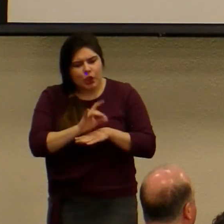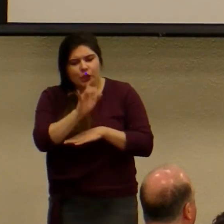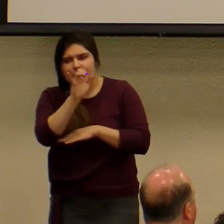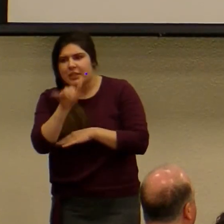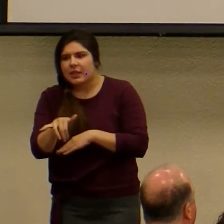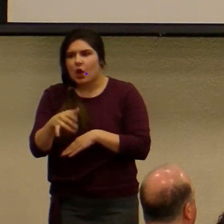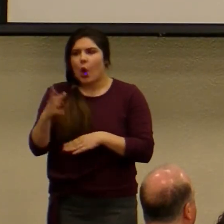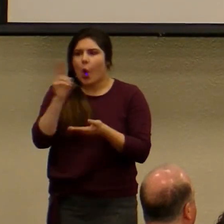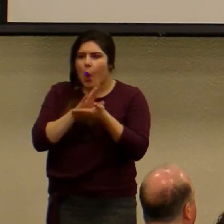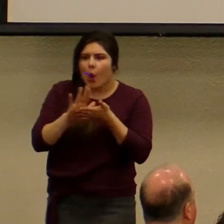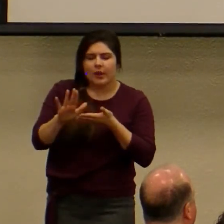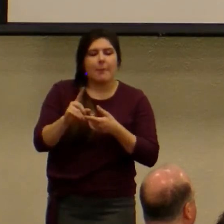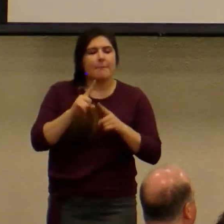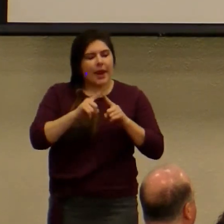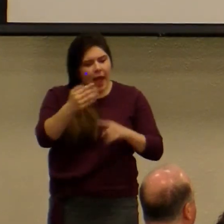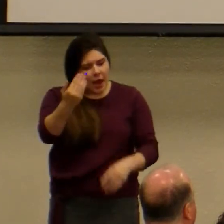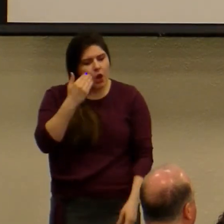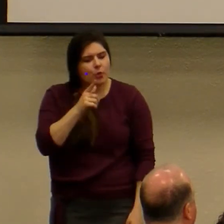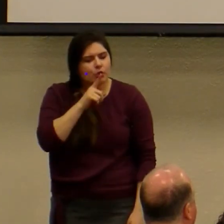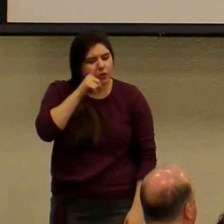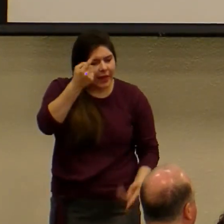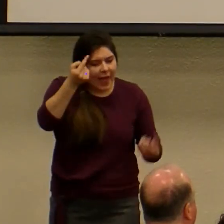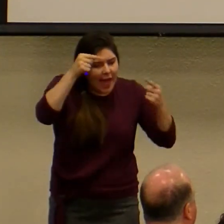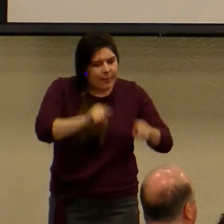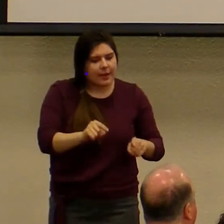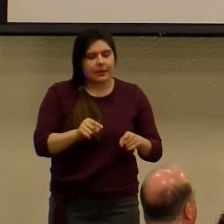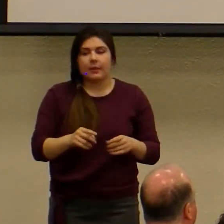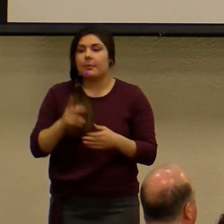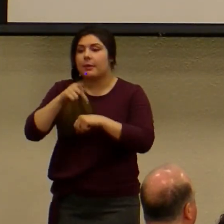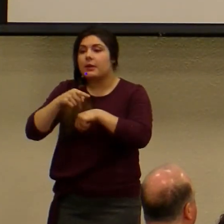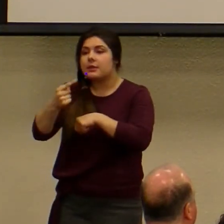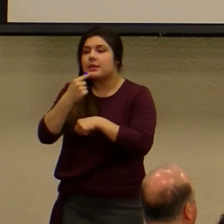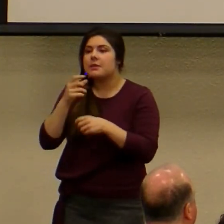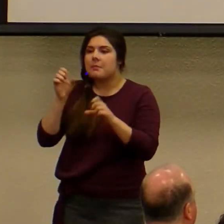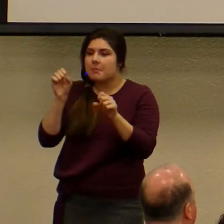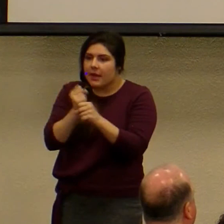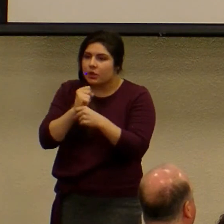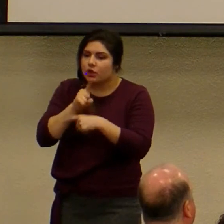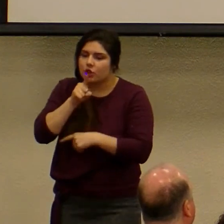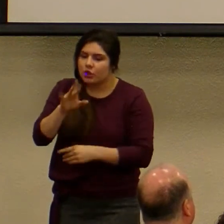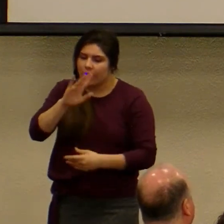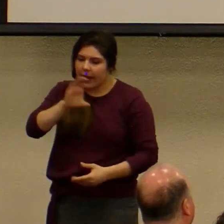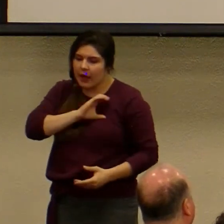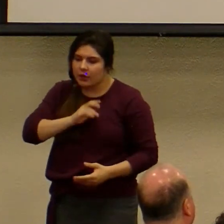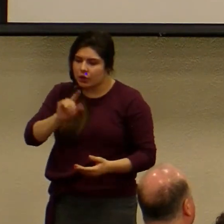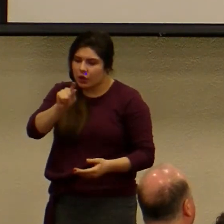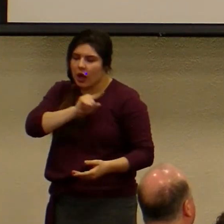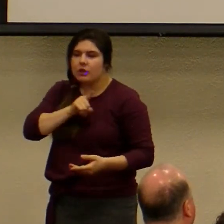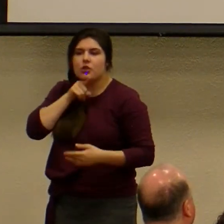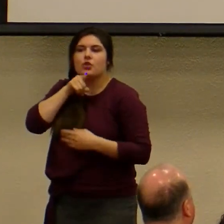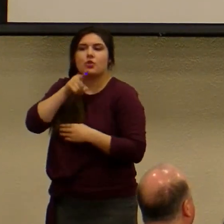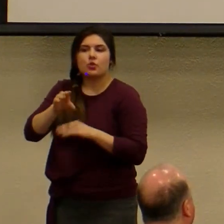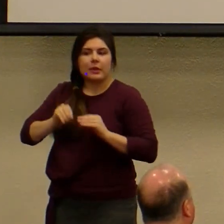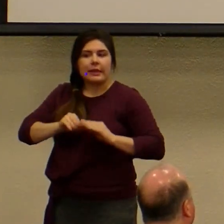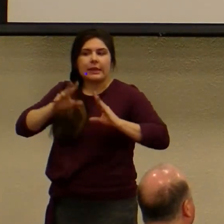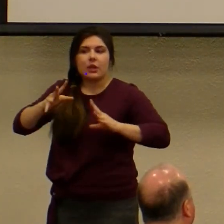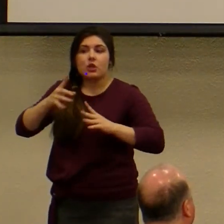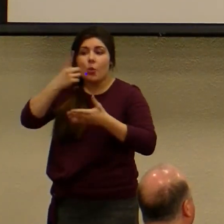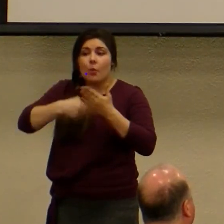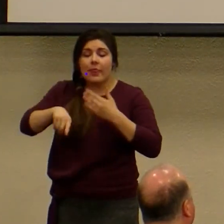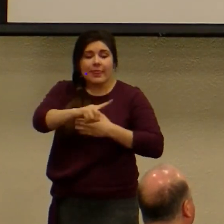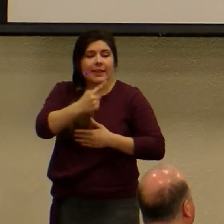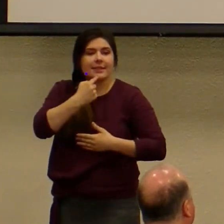what's really going on. Peter says, make sure your character and your conscience is true so that what they say